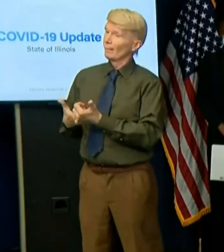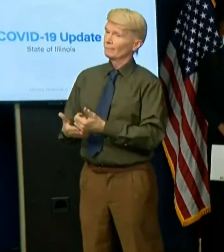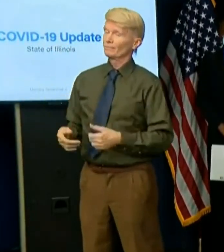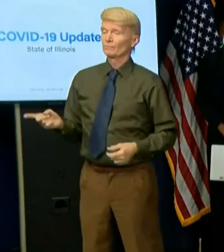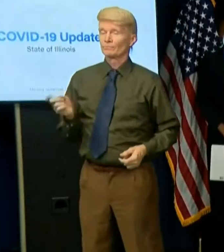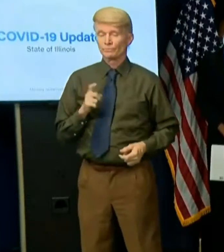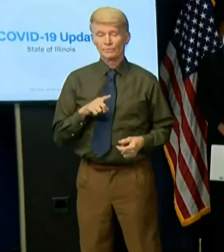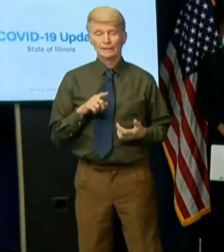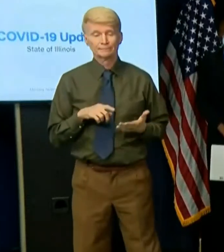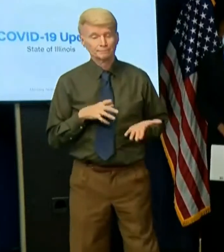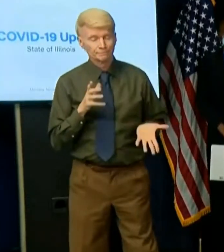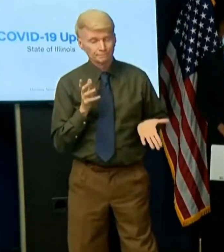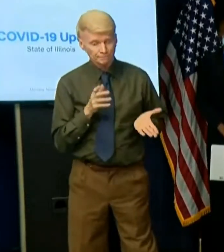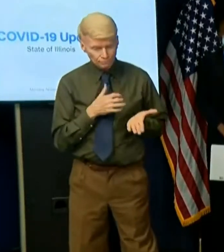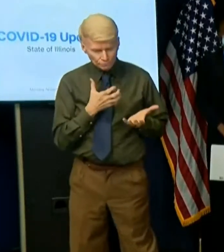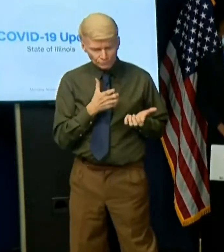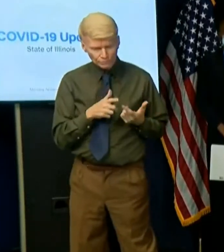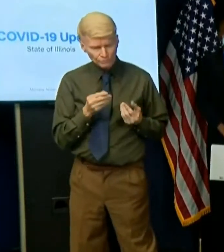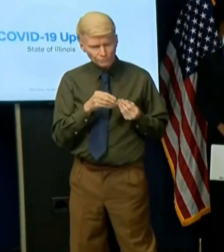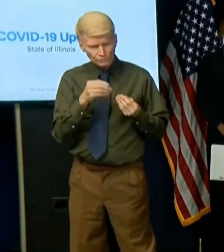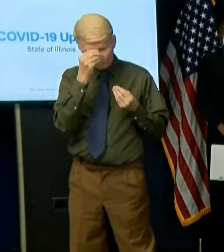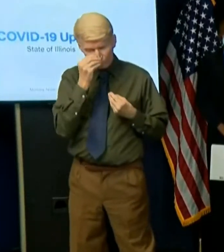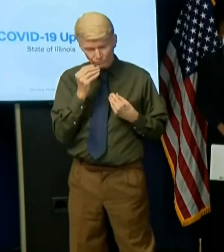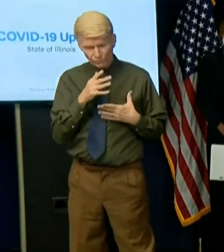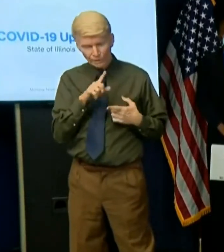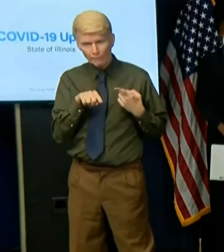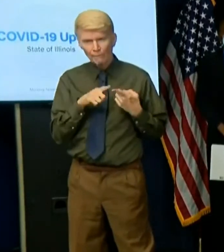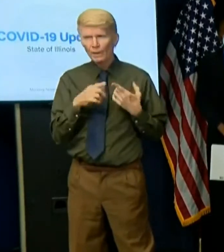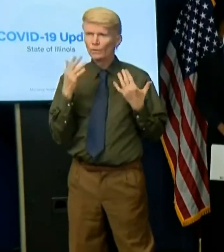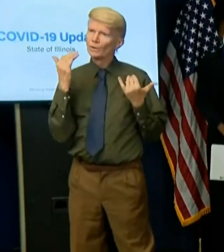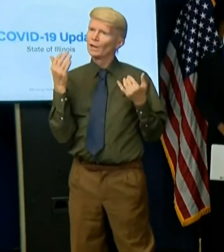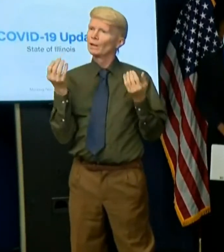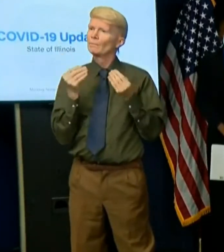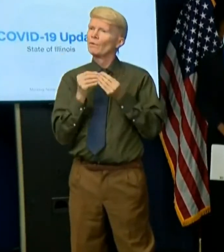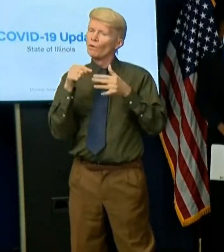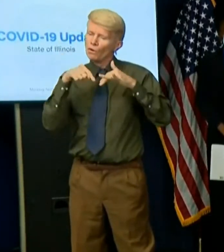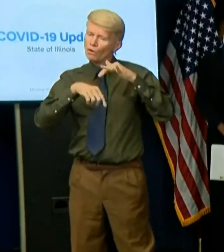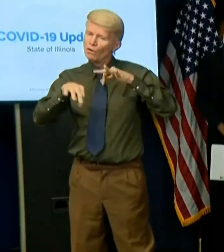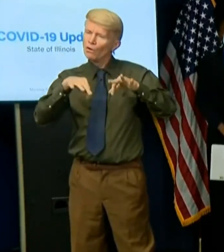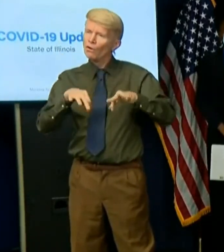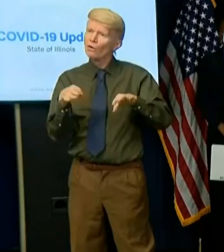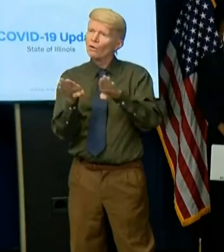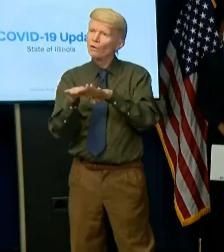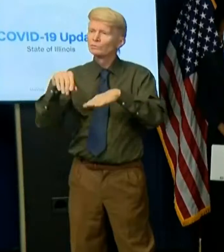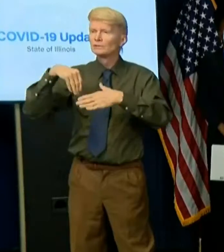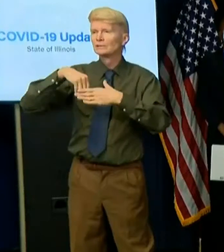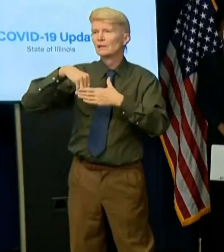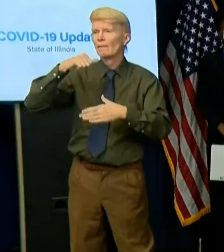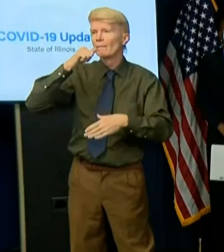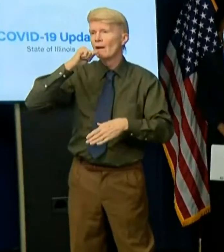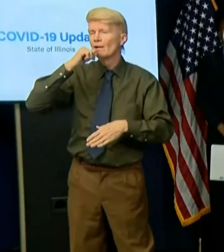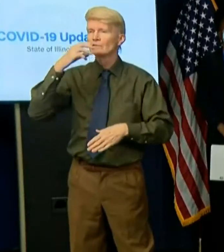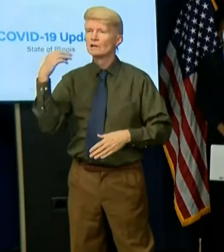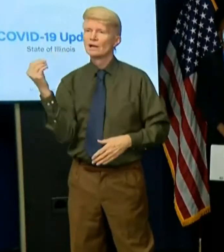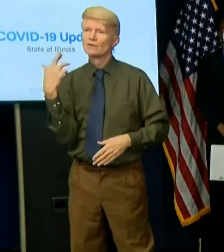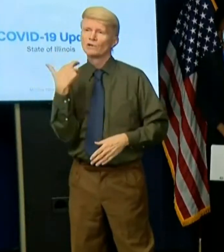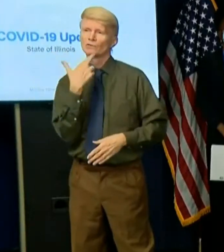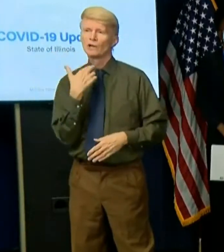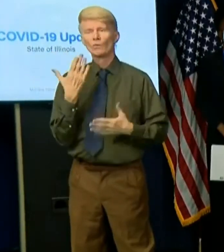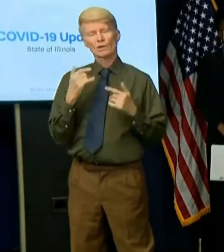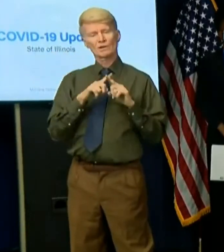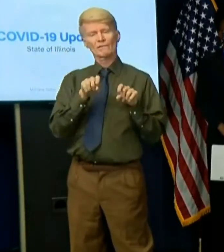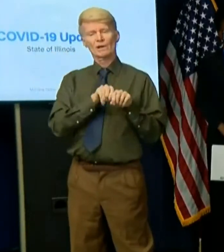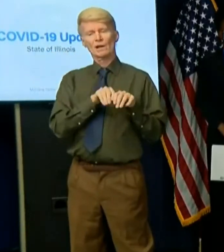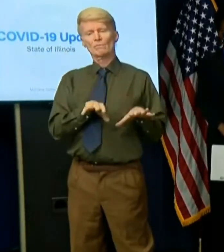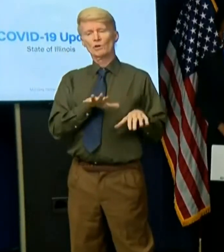can you offer any additional detail on the data that led you to close indoor bars and restaurant service, specifically the difference between outbreaks in those